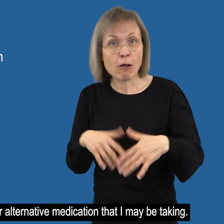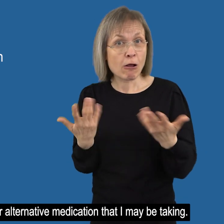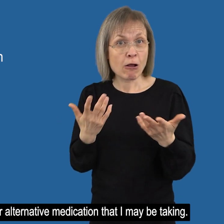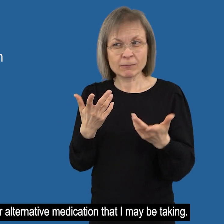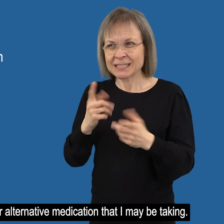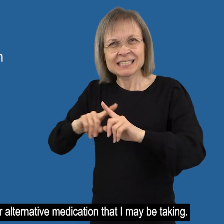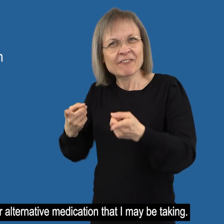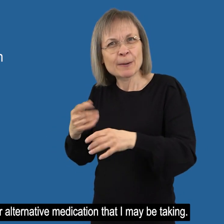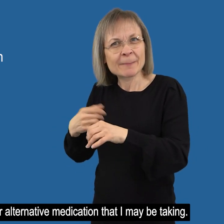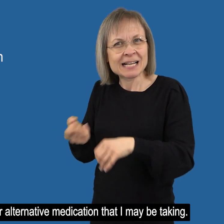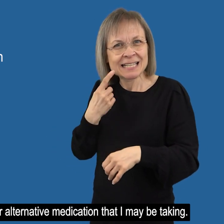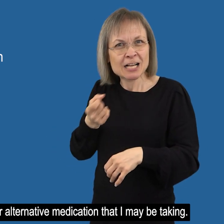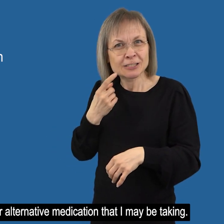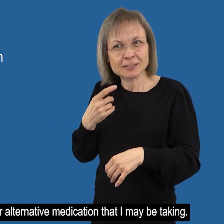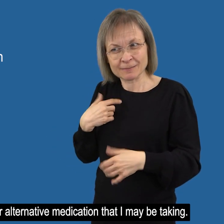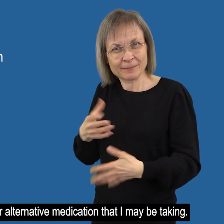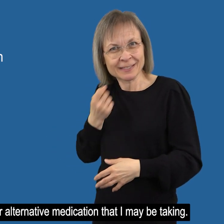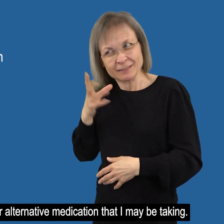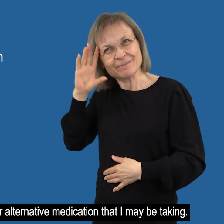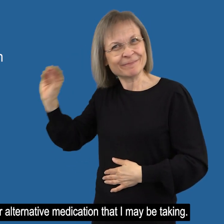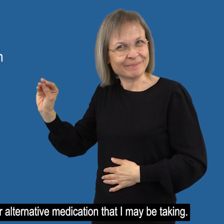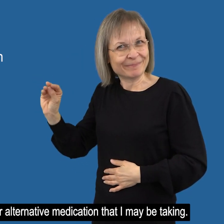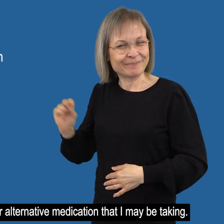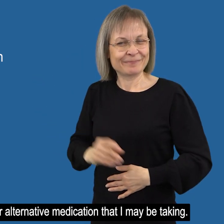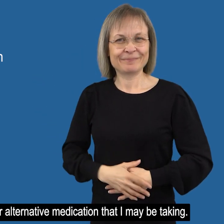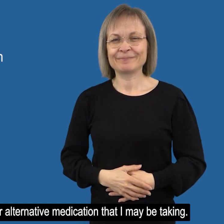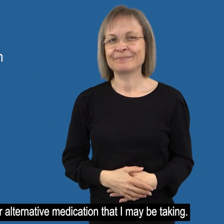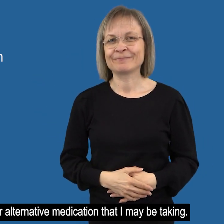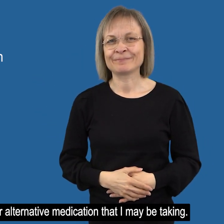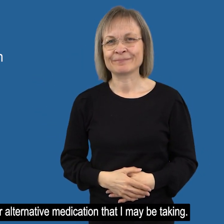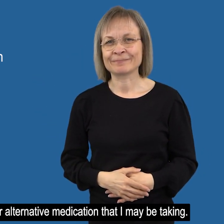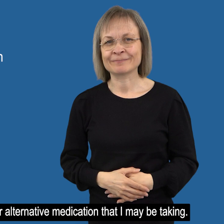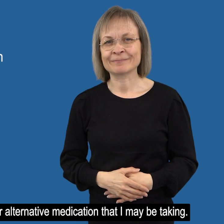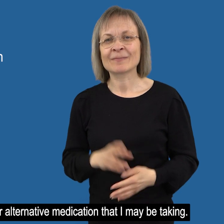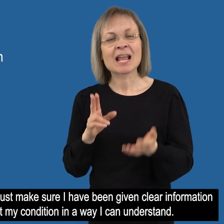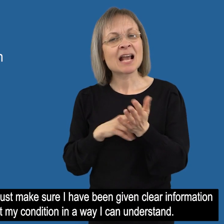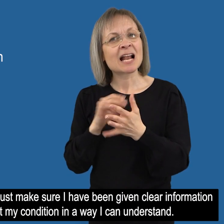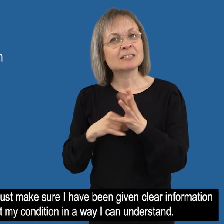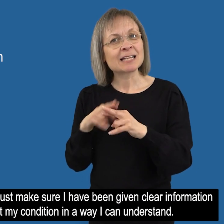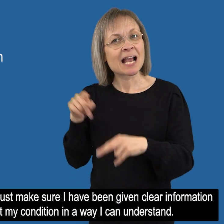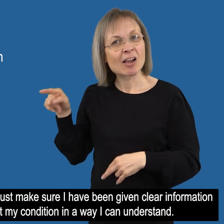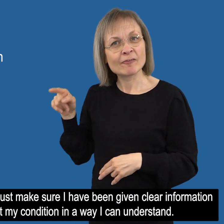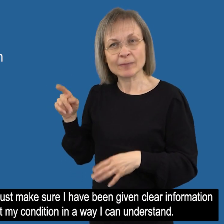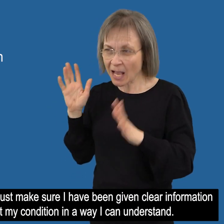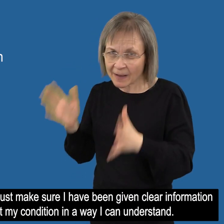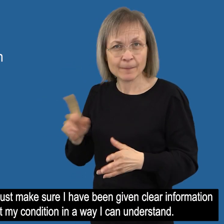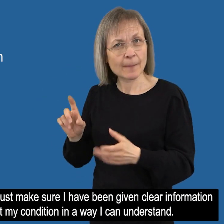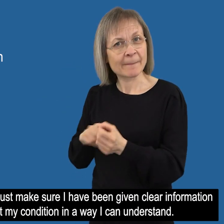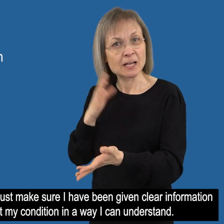over-the-counter, herbal or alternative medication that I may be taking. NHS staff must make sure I have been given